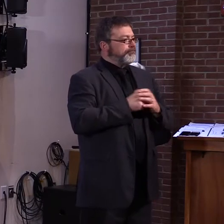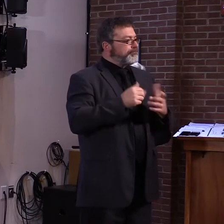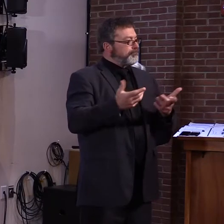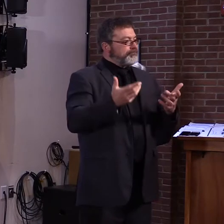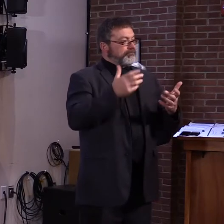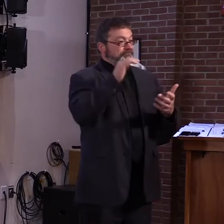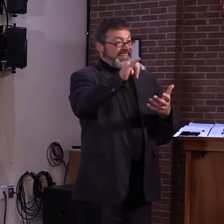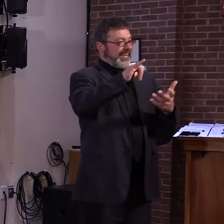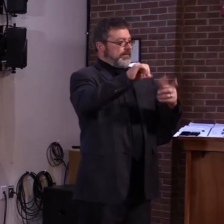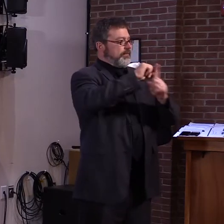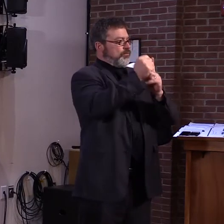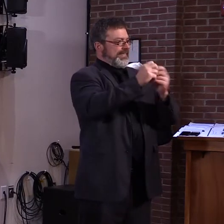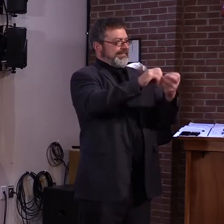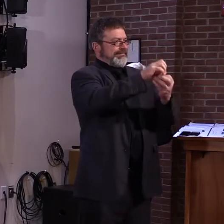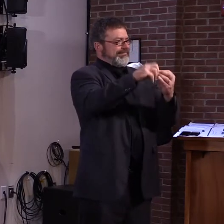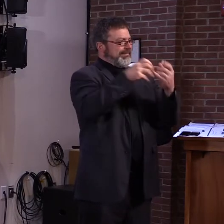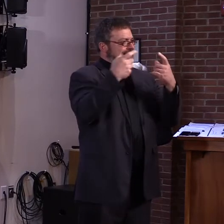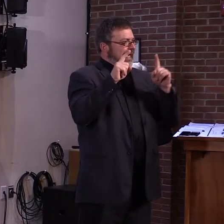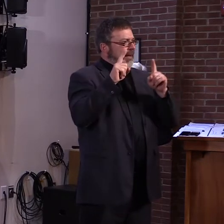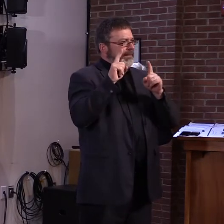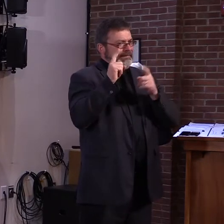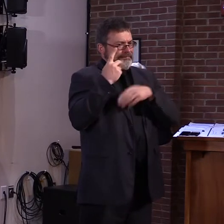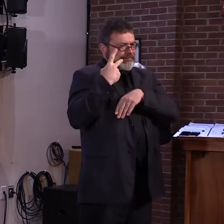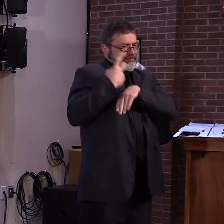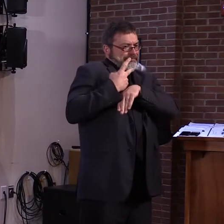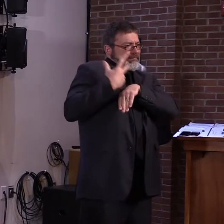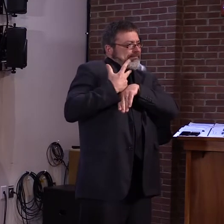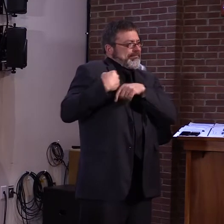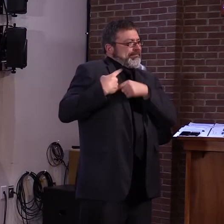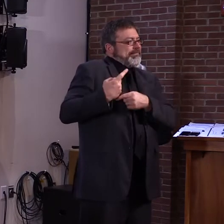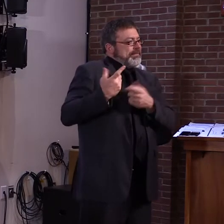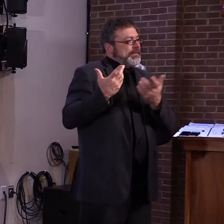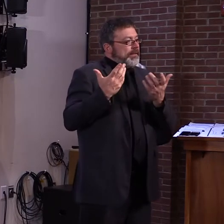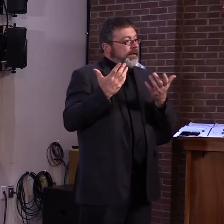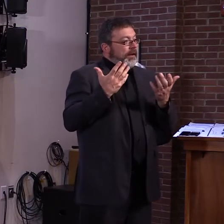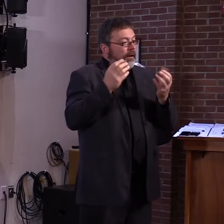so I'm just not sure where we're at in that respect.